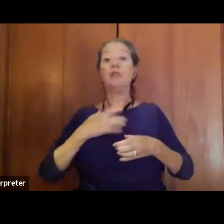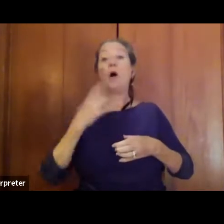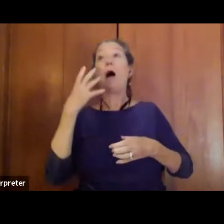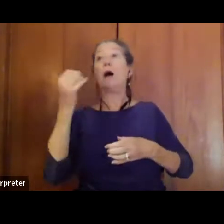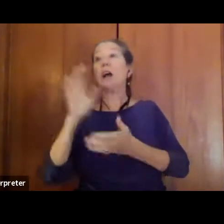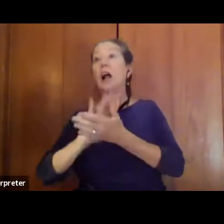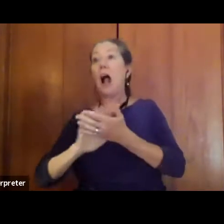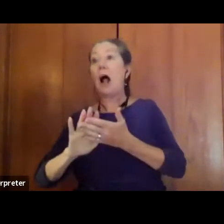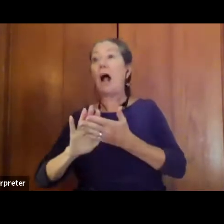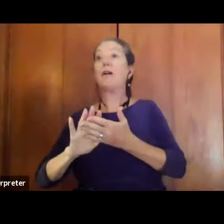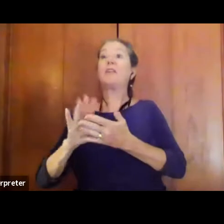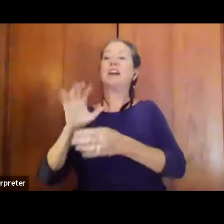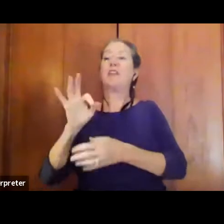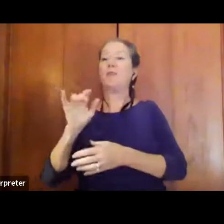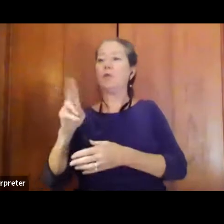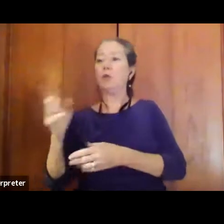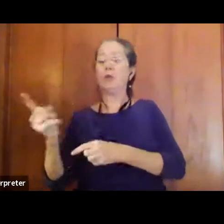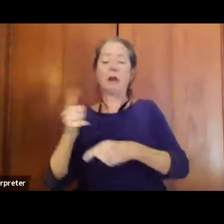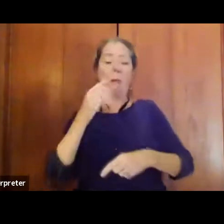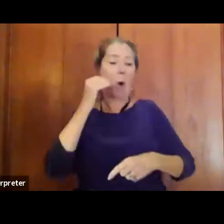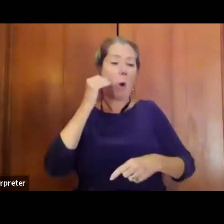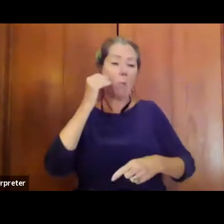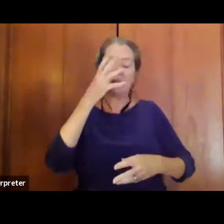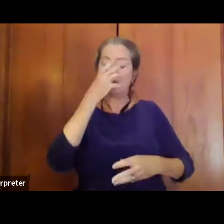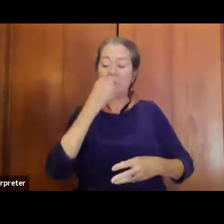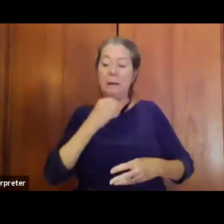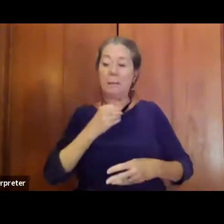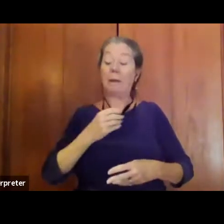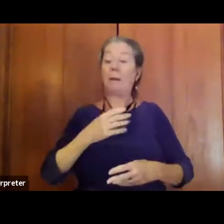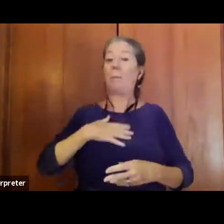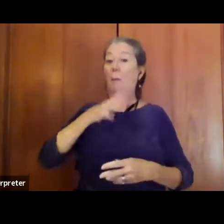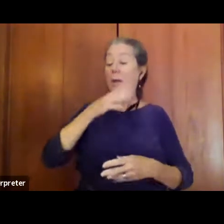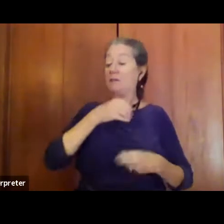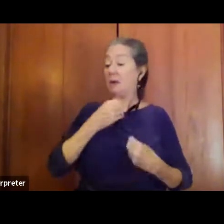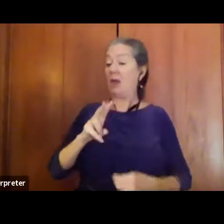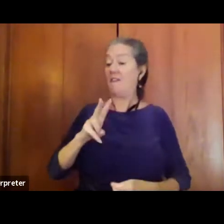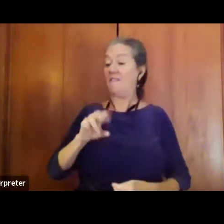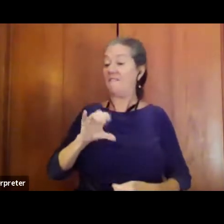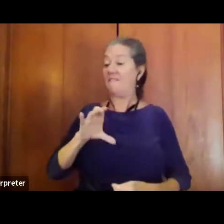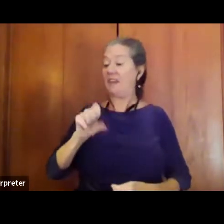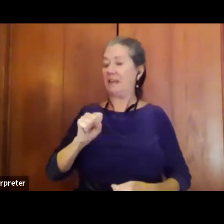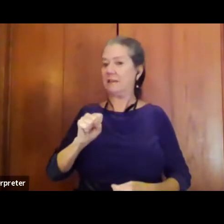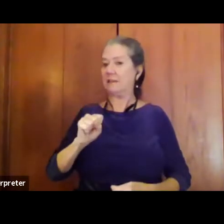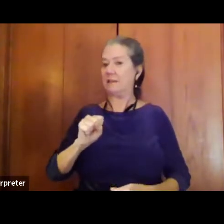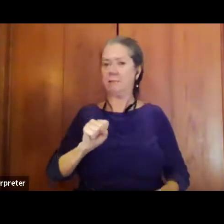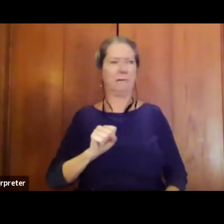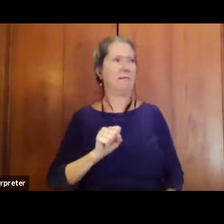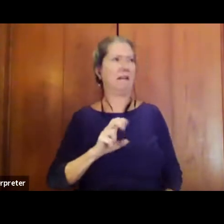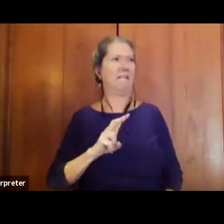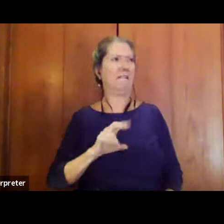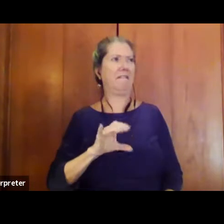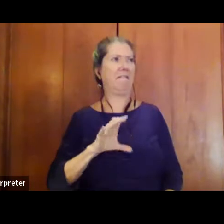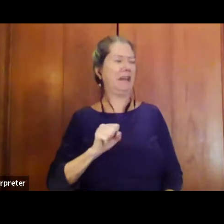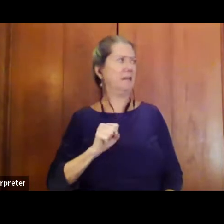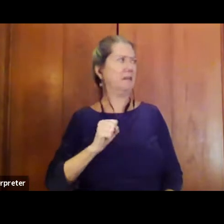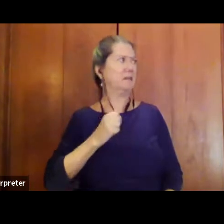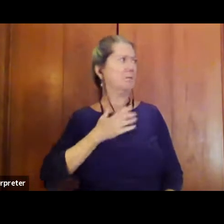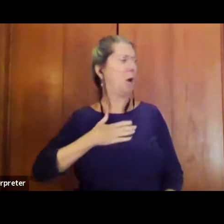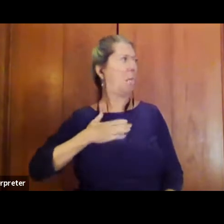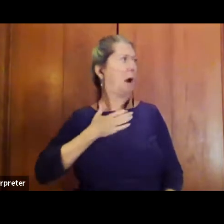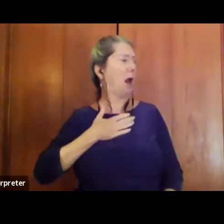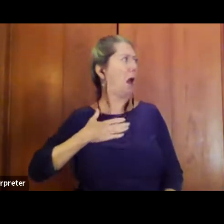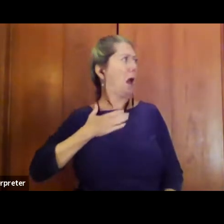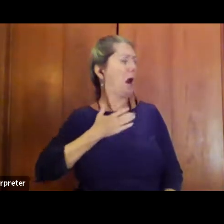weekend away. My mom told me, put on the Vicks. Póngase el Vicks. I was so confused. I